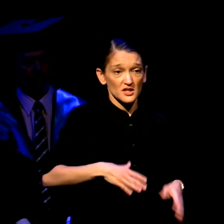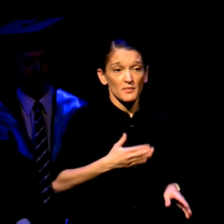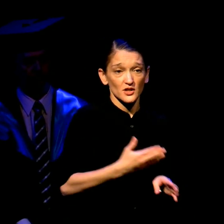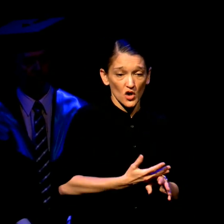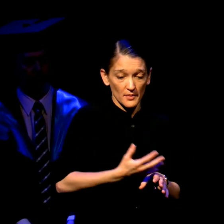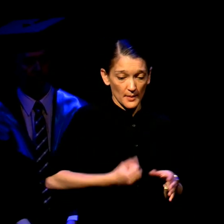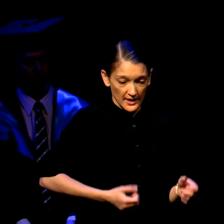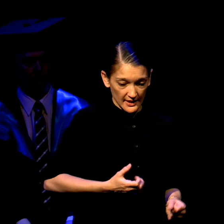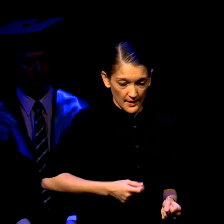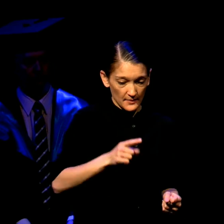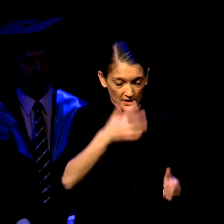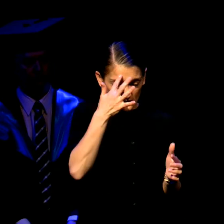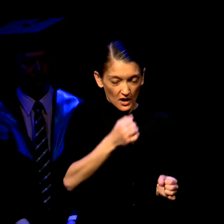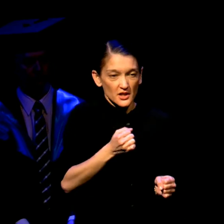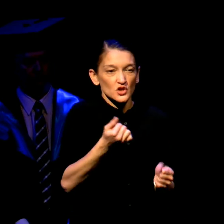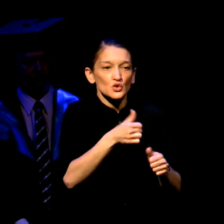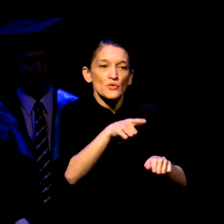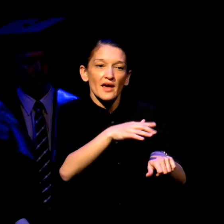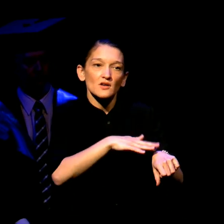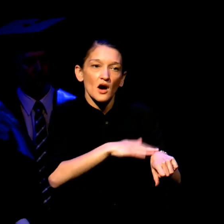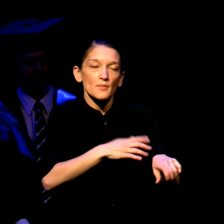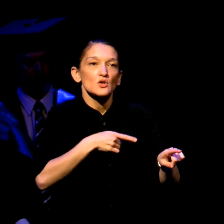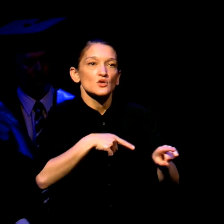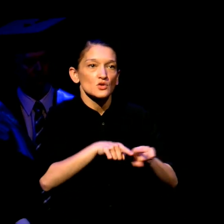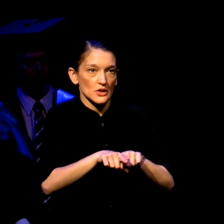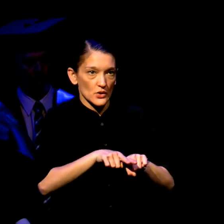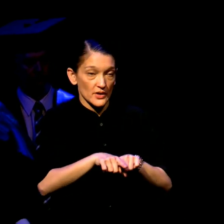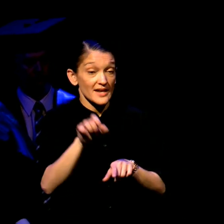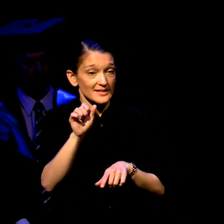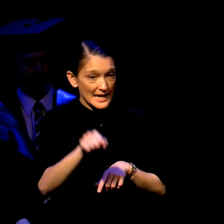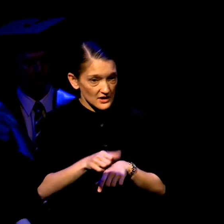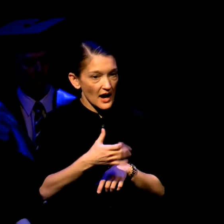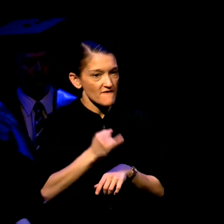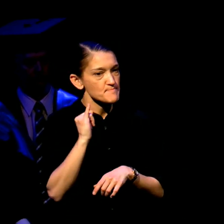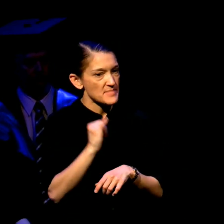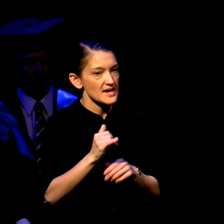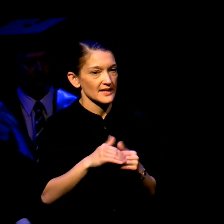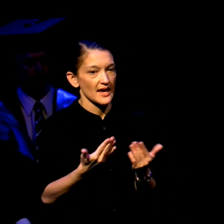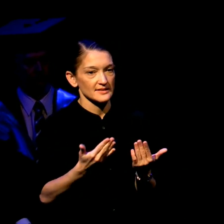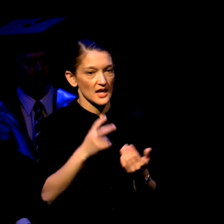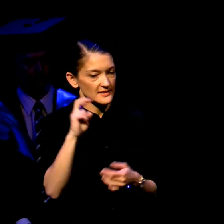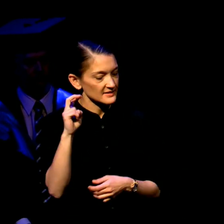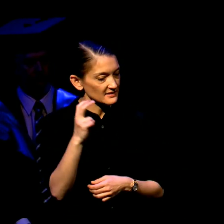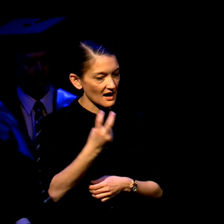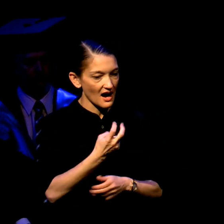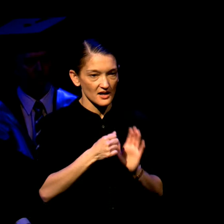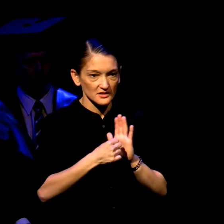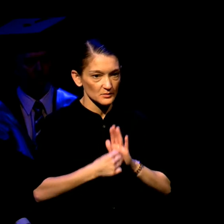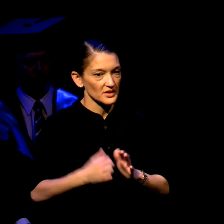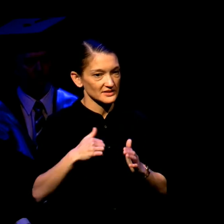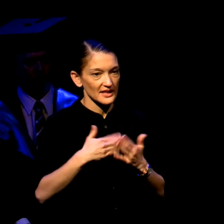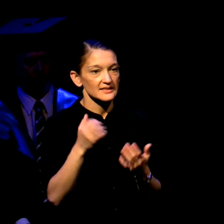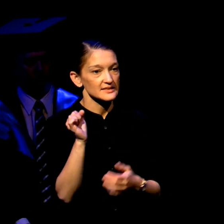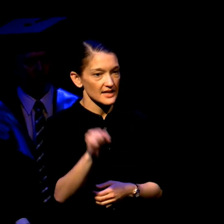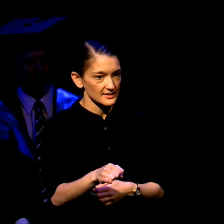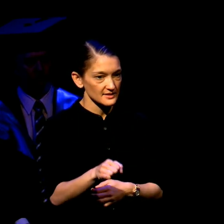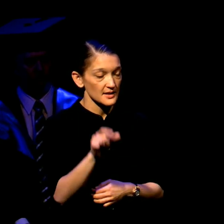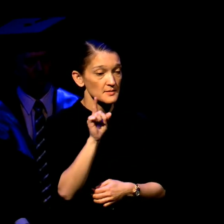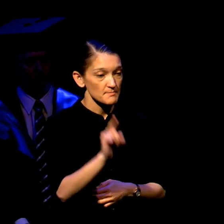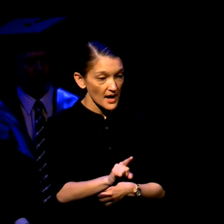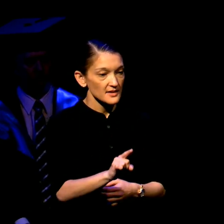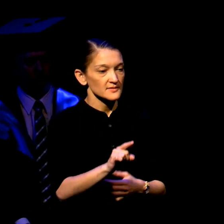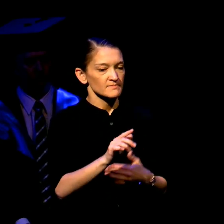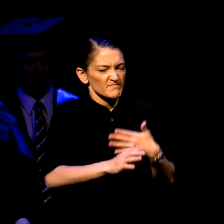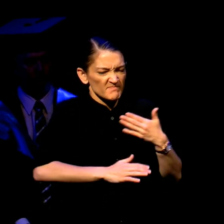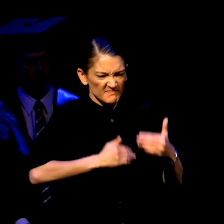time to learn. Yes, I had exceptionally dark days where it all felt genuinely impossible. But if I learned as much as I could each day and